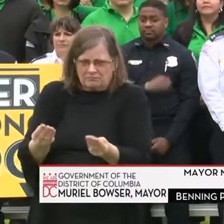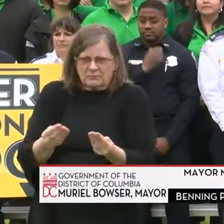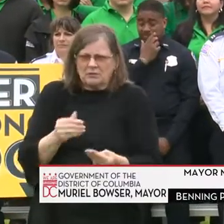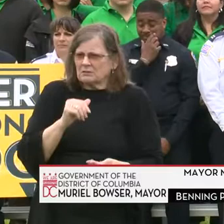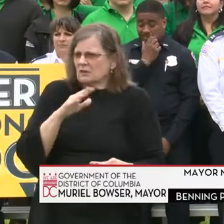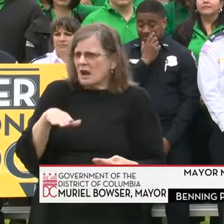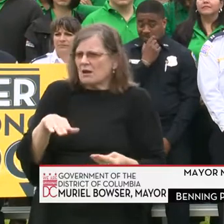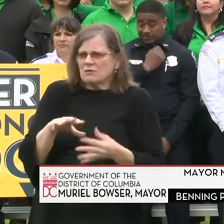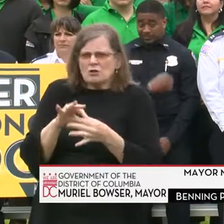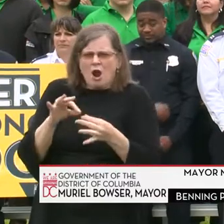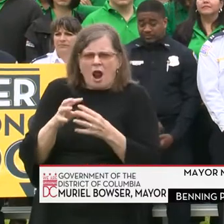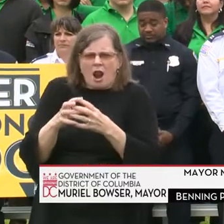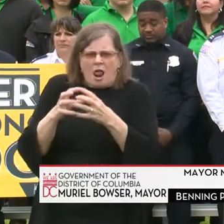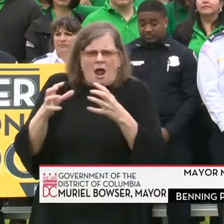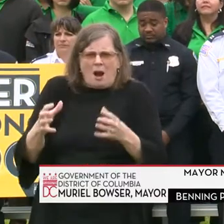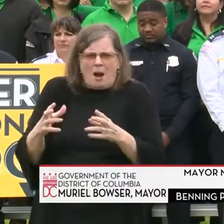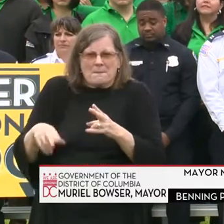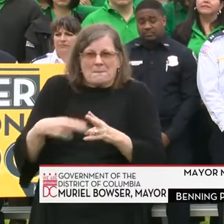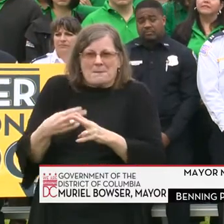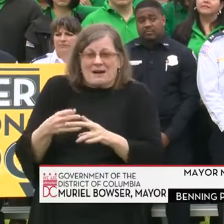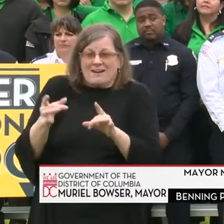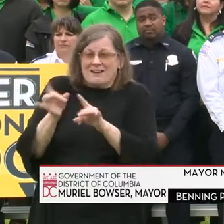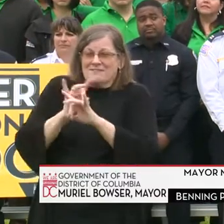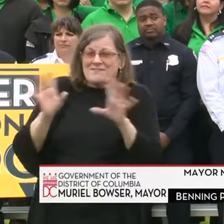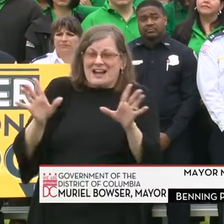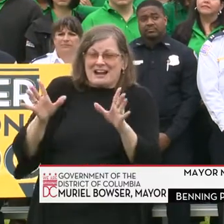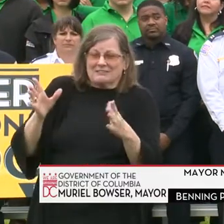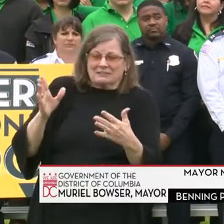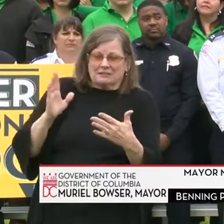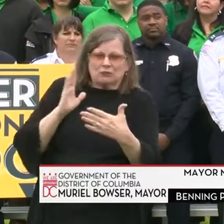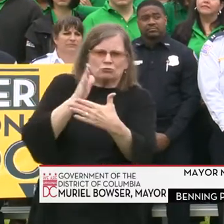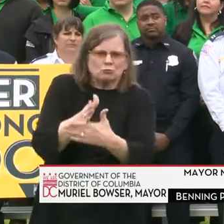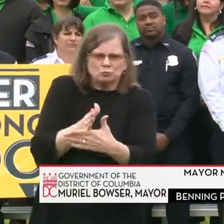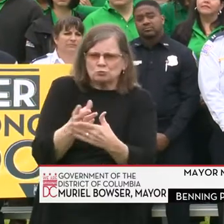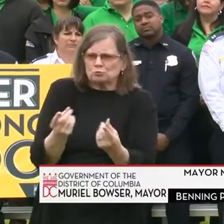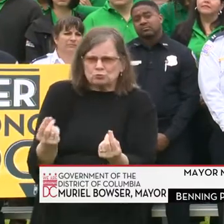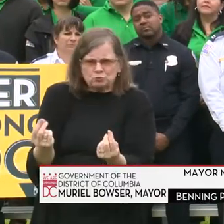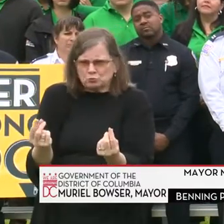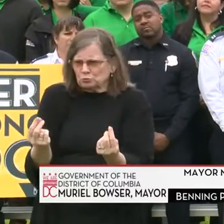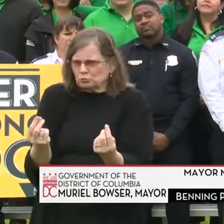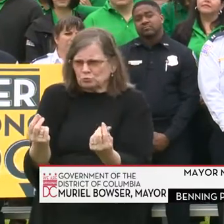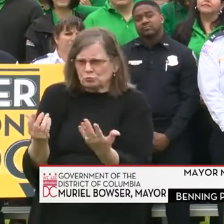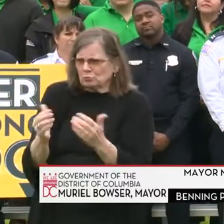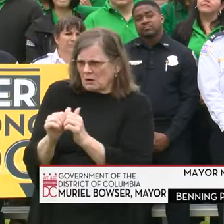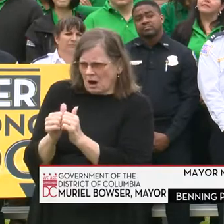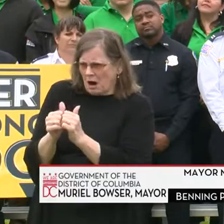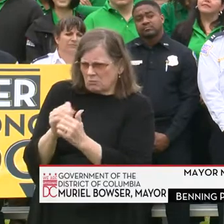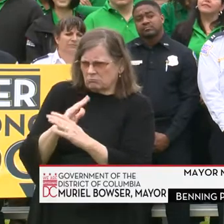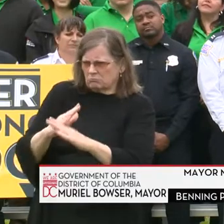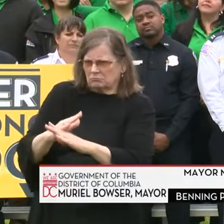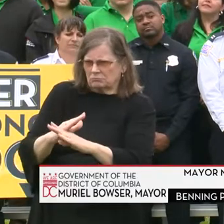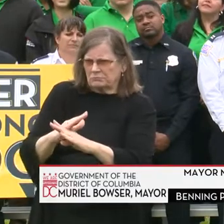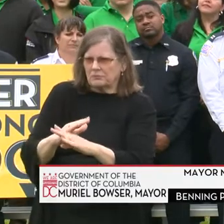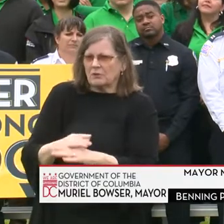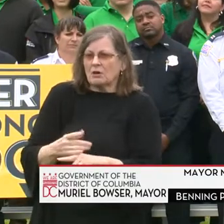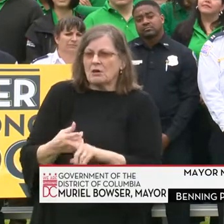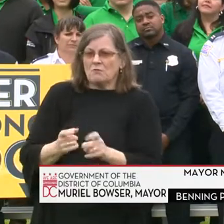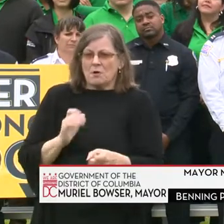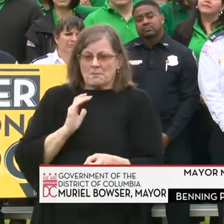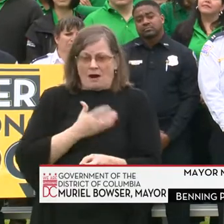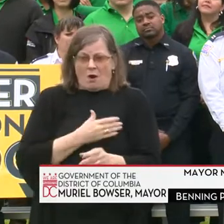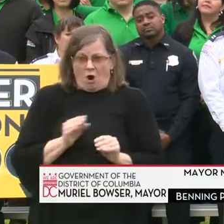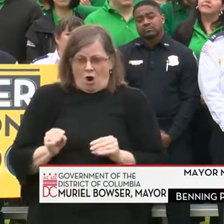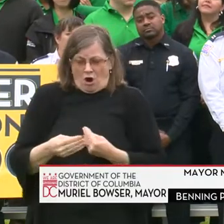violence interruption programs that come out of the Office of Neighborhood Safety and Engagement, and they're